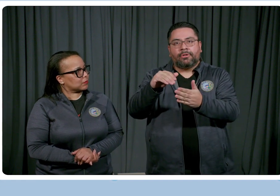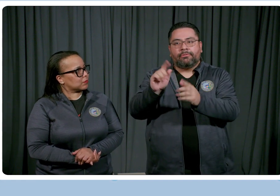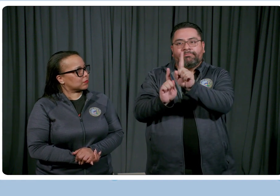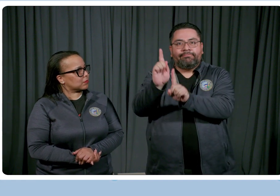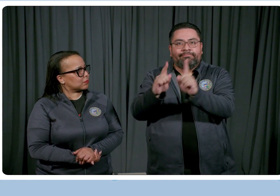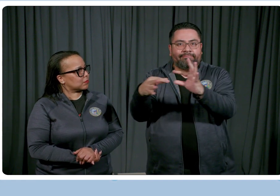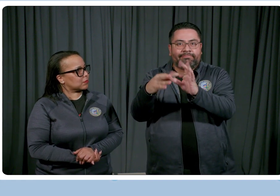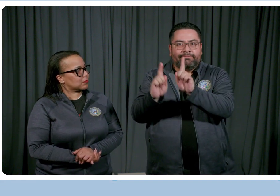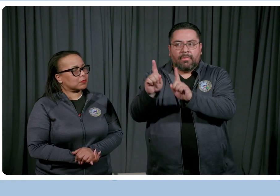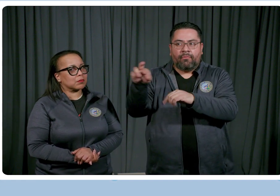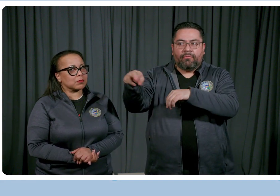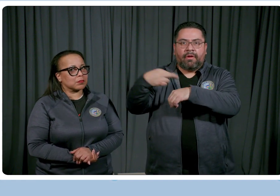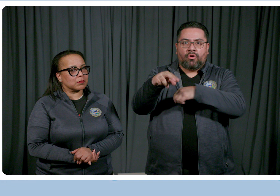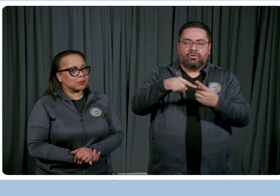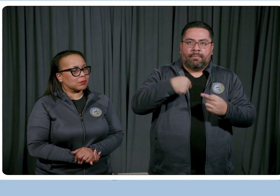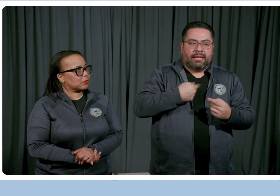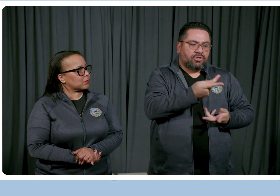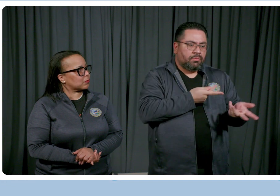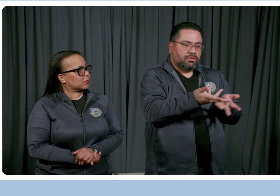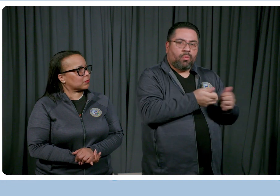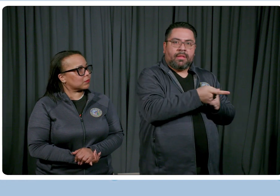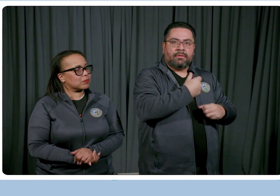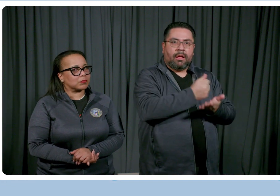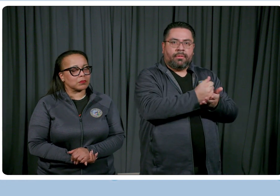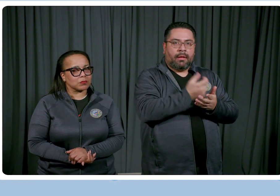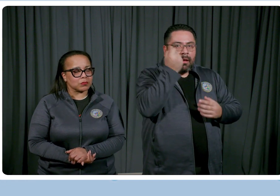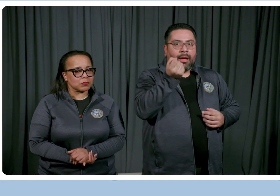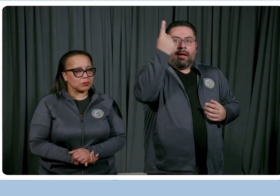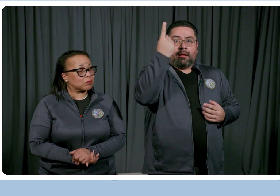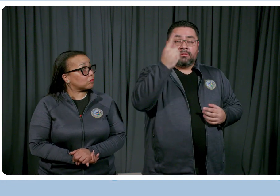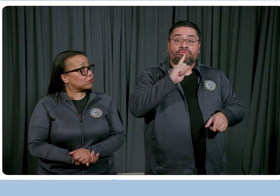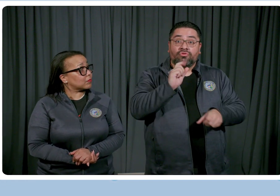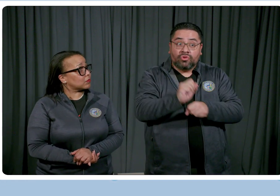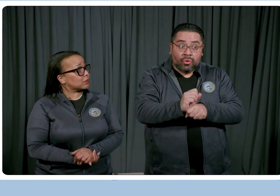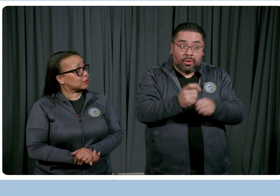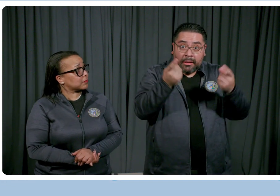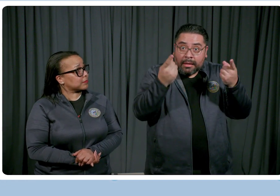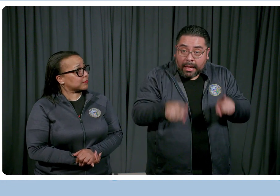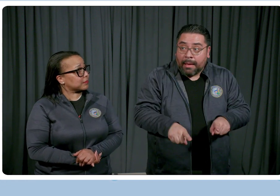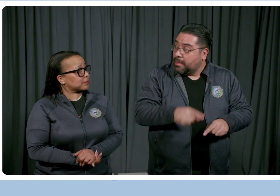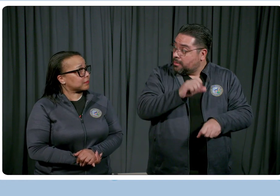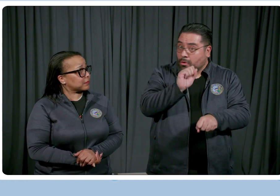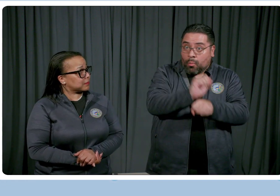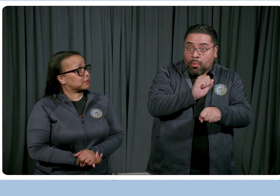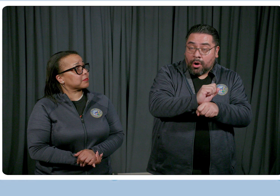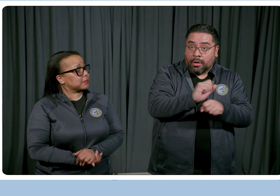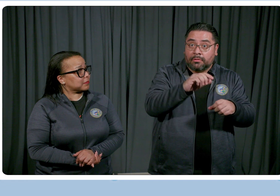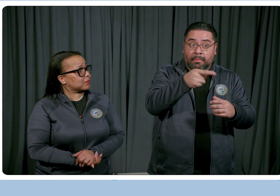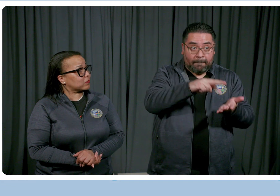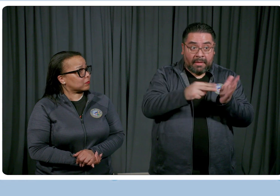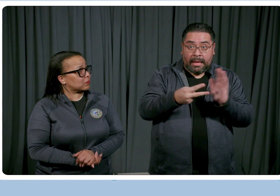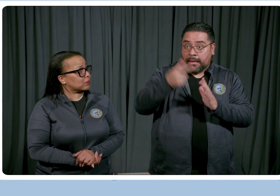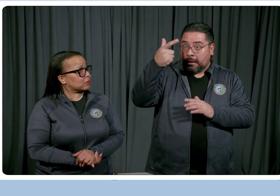counselors, they would refer their clients to me to alleviate those fears, because it is not true that when a person goes to